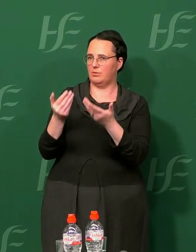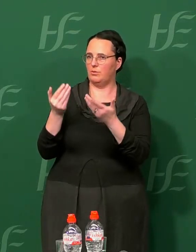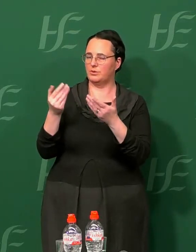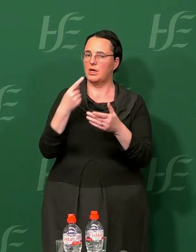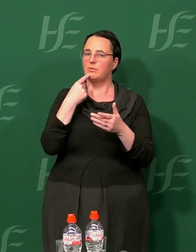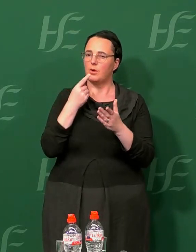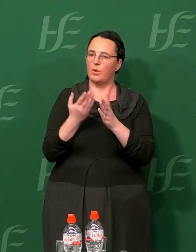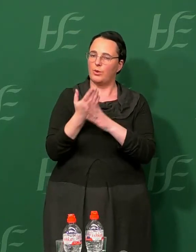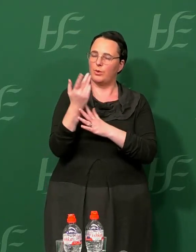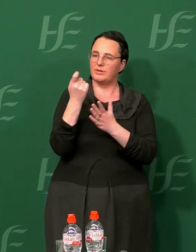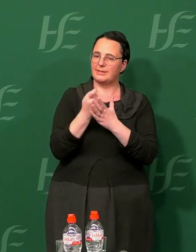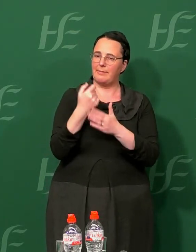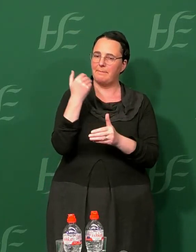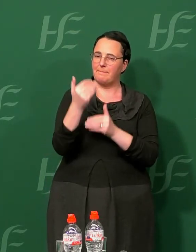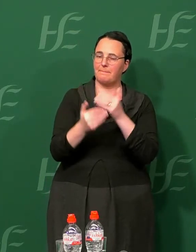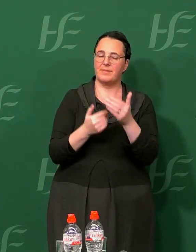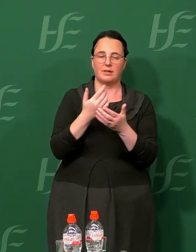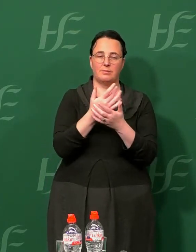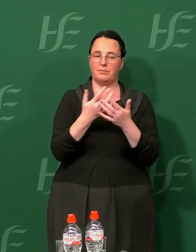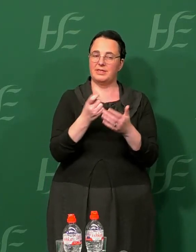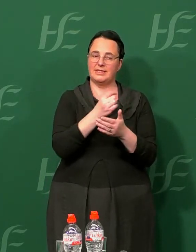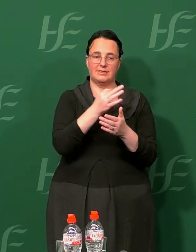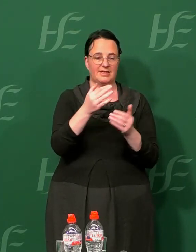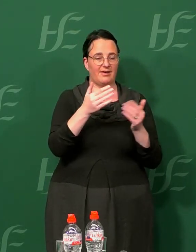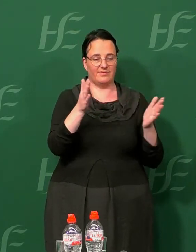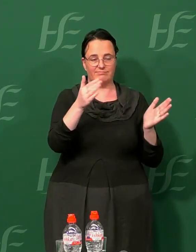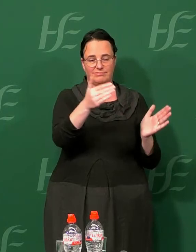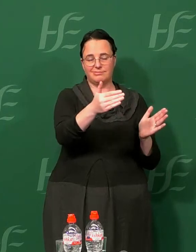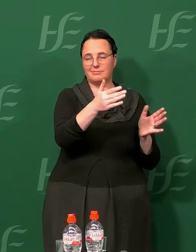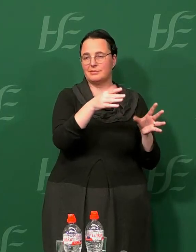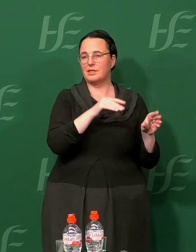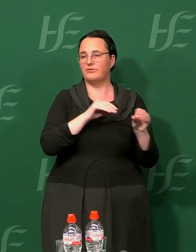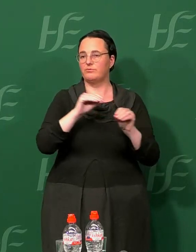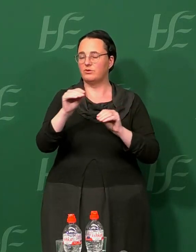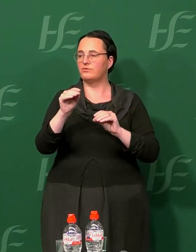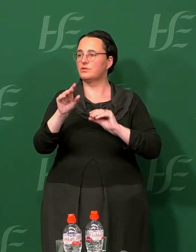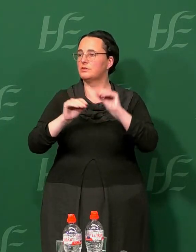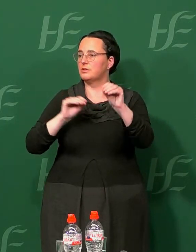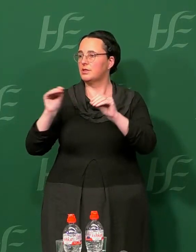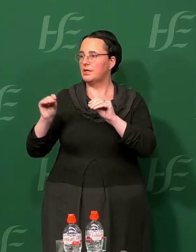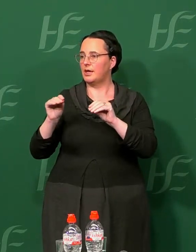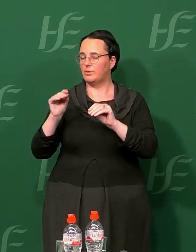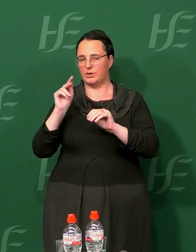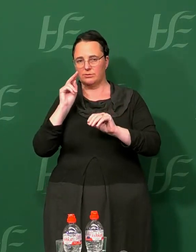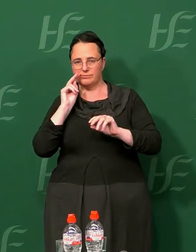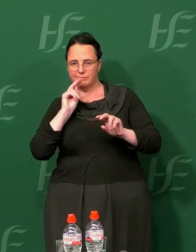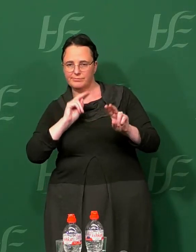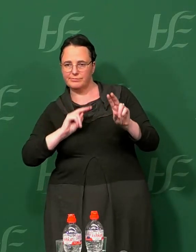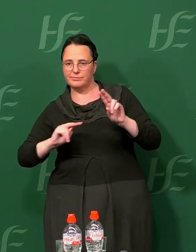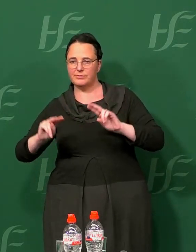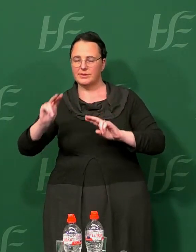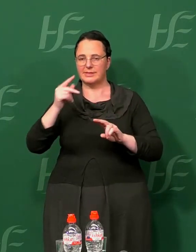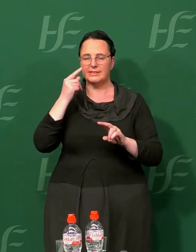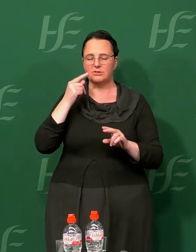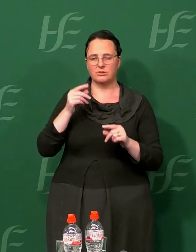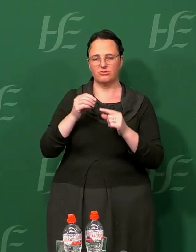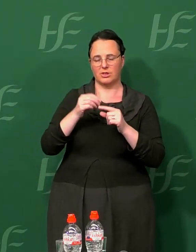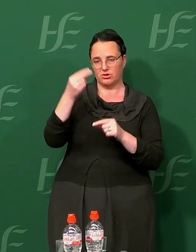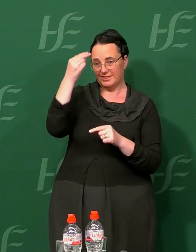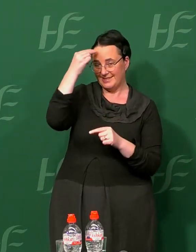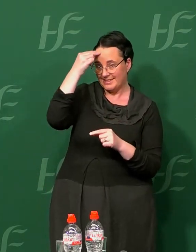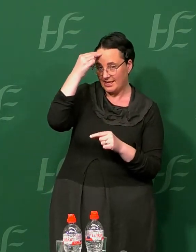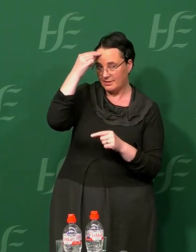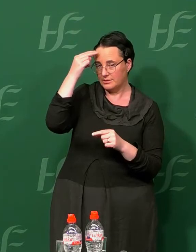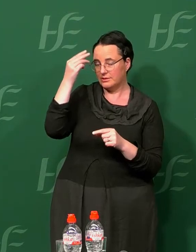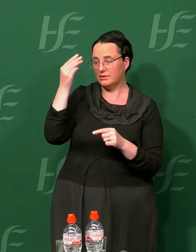passage of time, there's no doubt many staff have moved on, etc. And we're currently assessing a scoping exercise to understand if